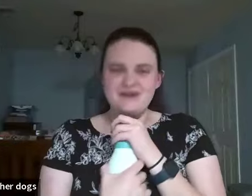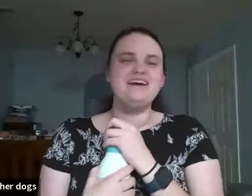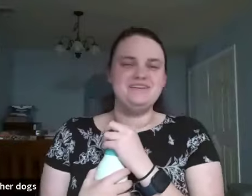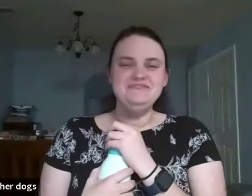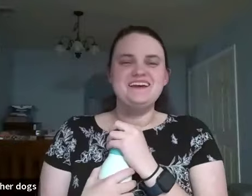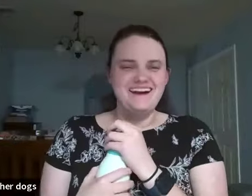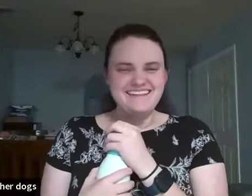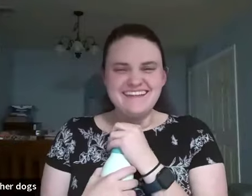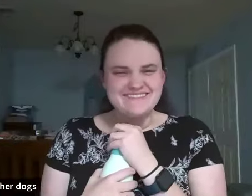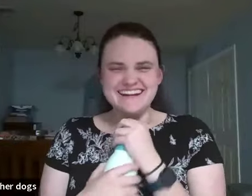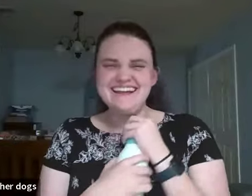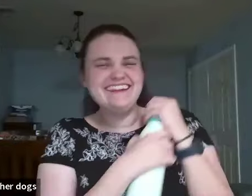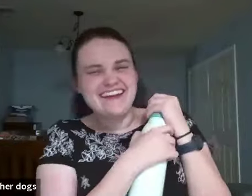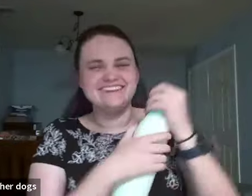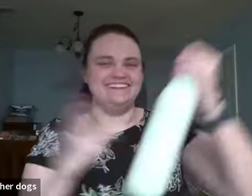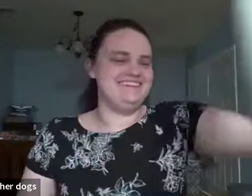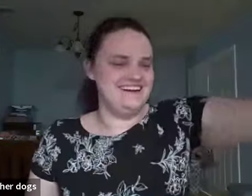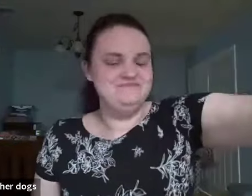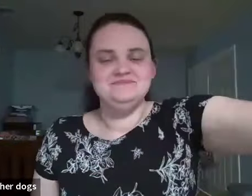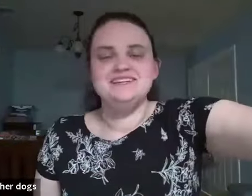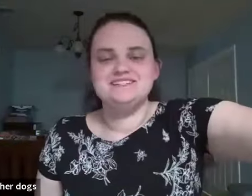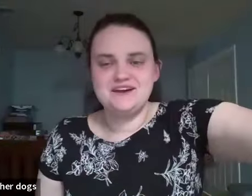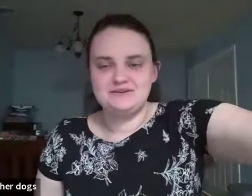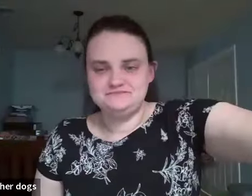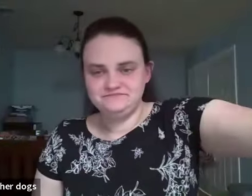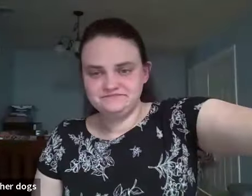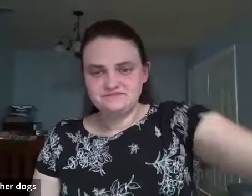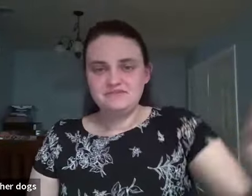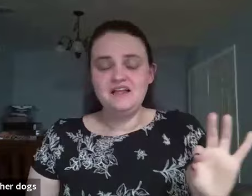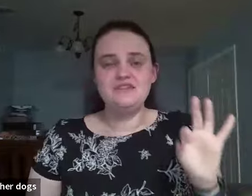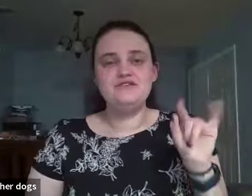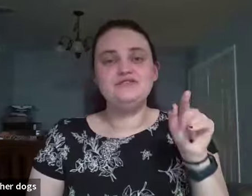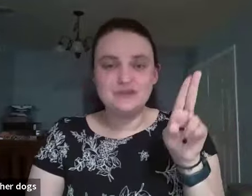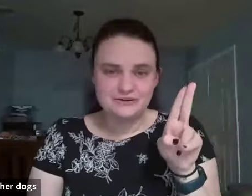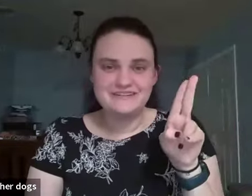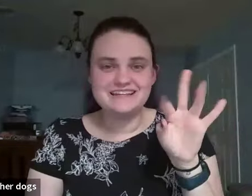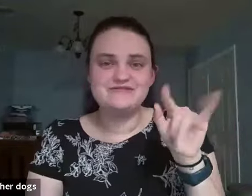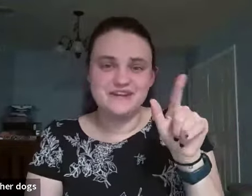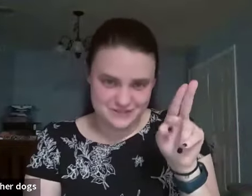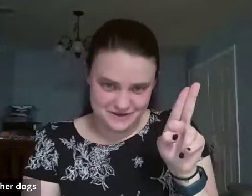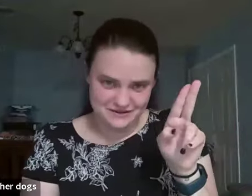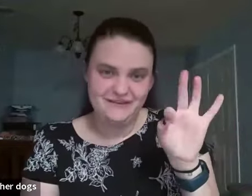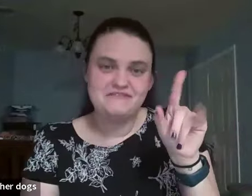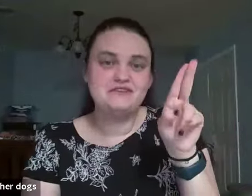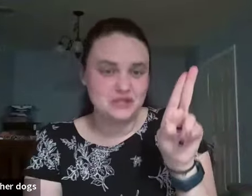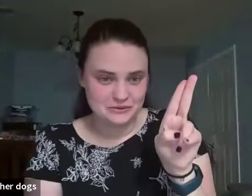Ooh, okay. I love it. I love it. All right. So the flu is finger spelled